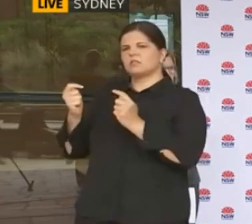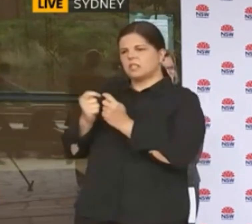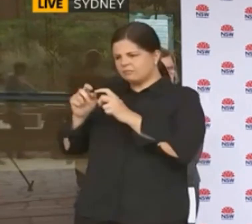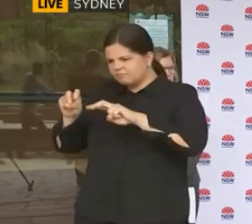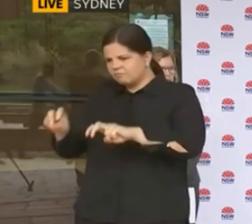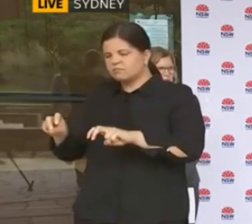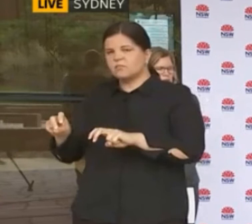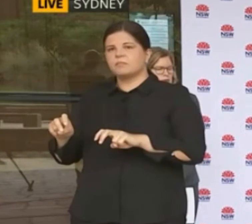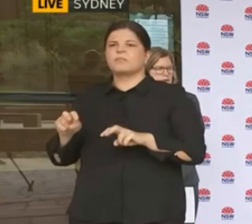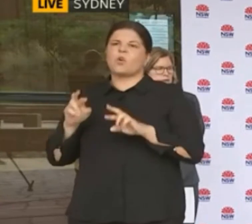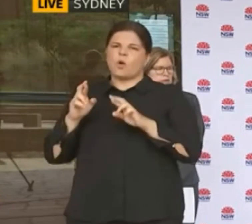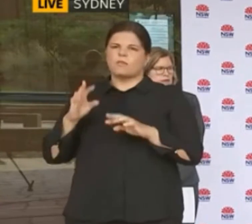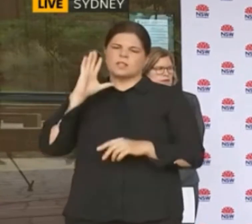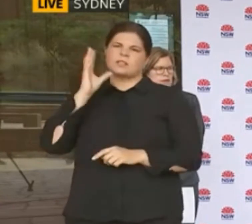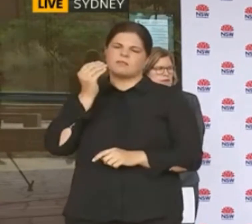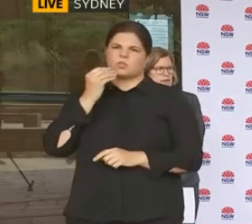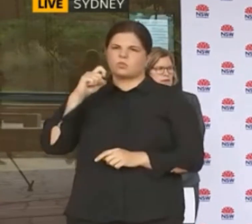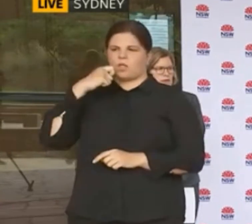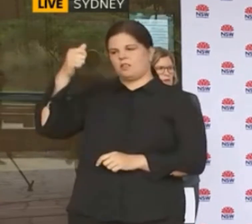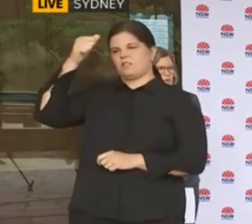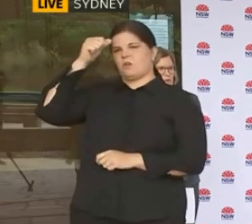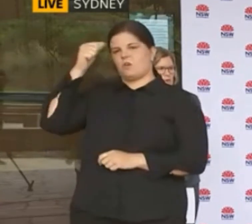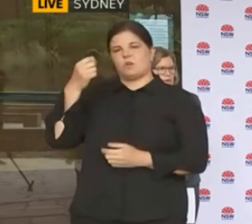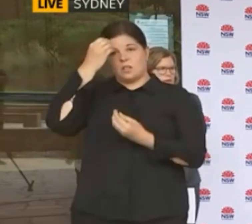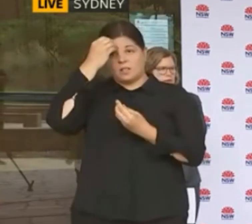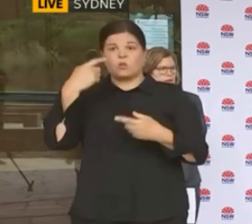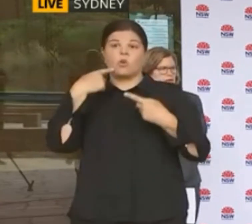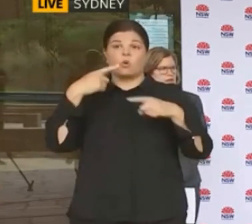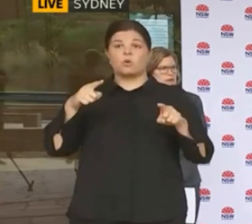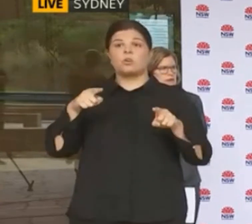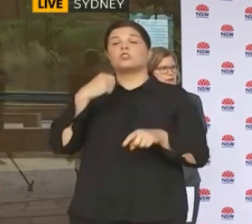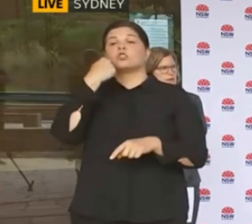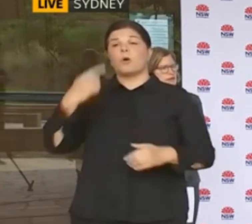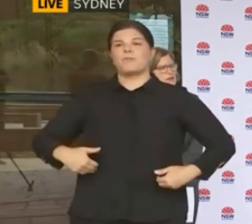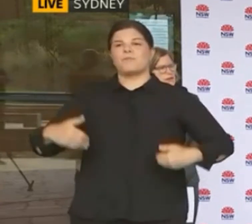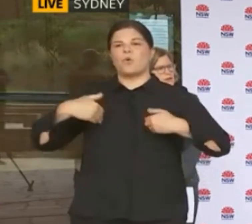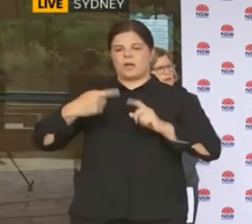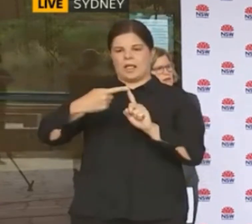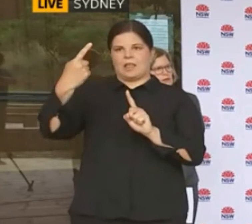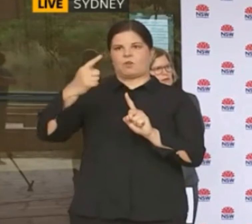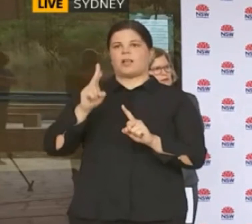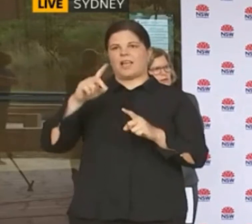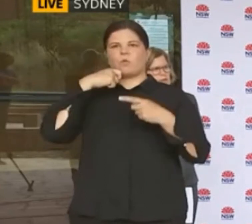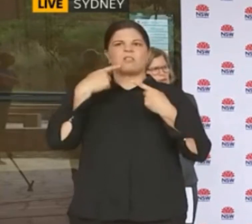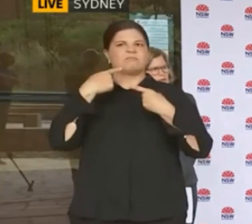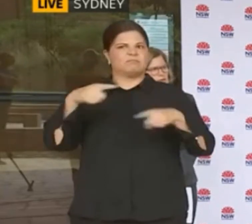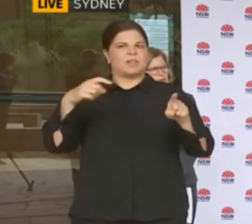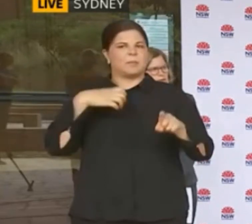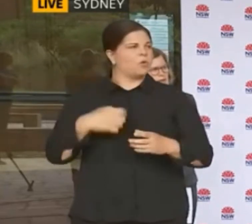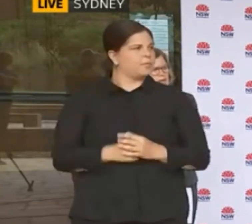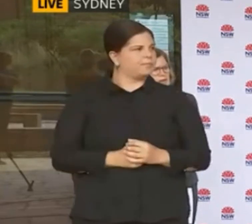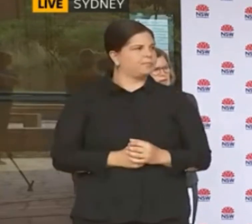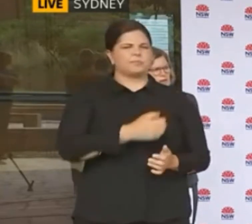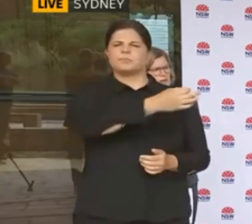the mid-afternoon there's better information available, and certainly we'll be updating the community tomorrow morning at this time. Just on the northern beaches, people who went to the